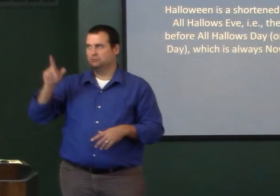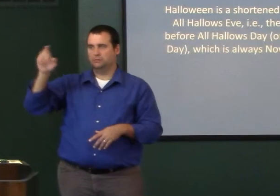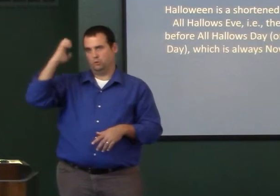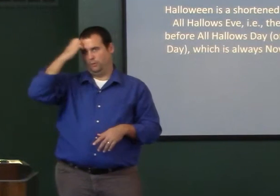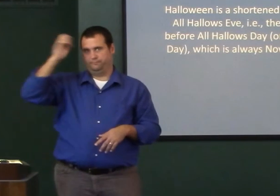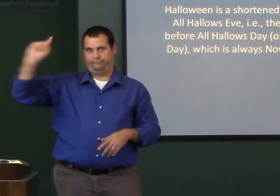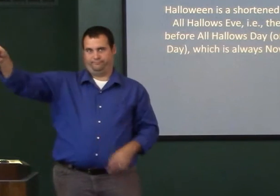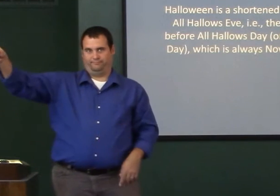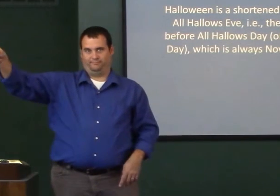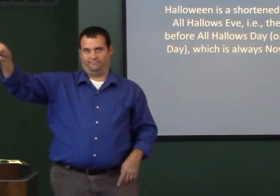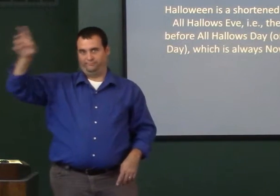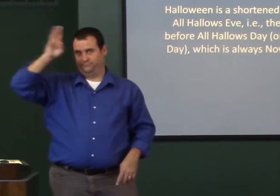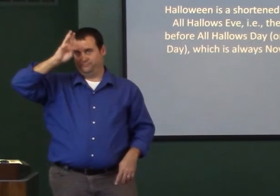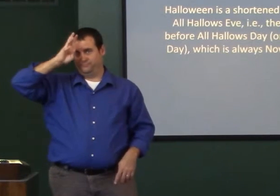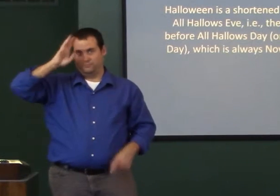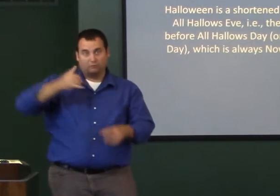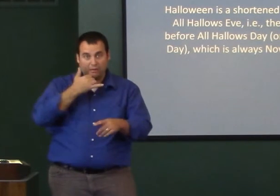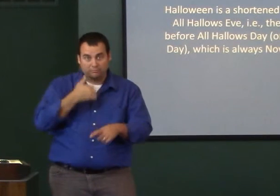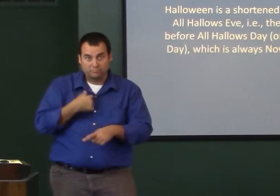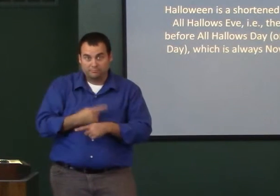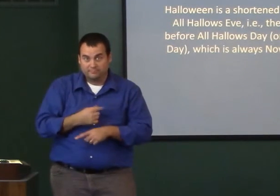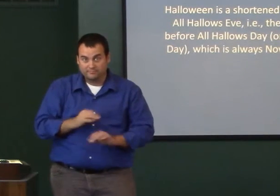So 1950s.